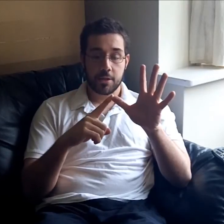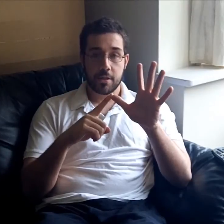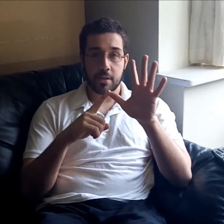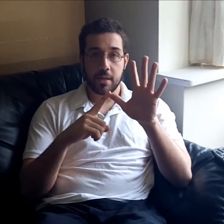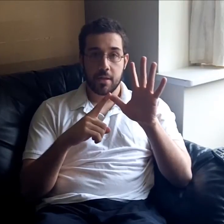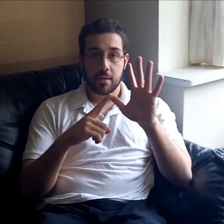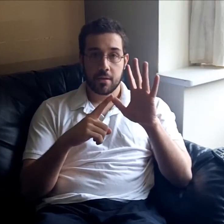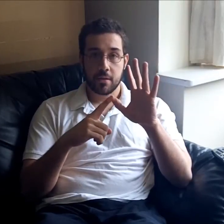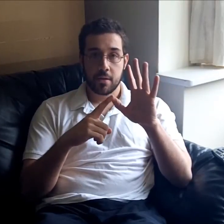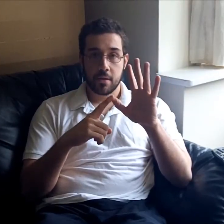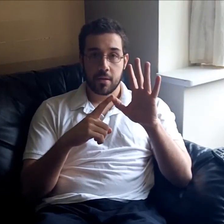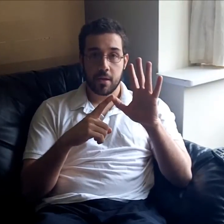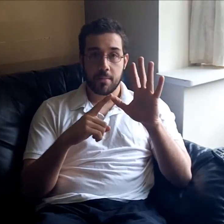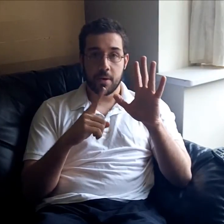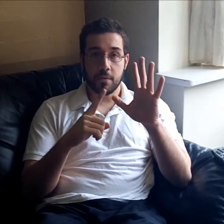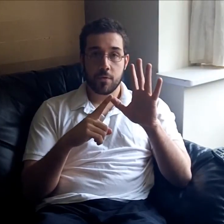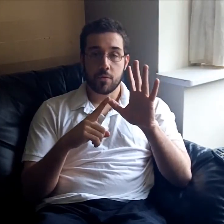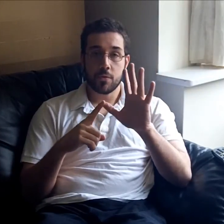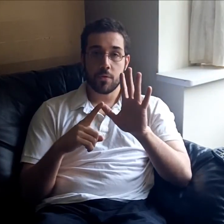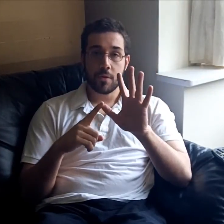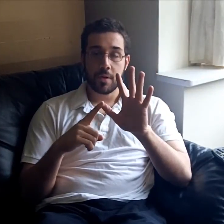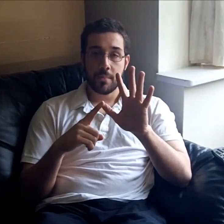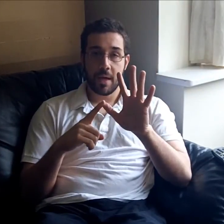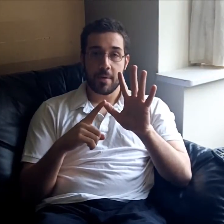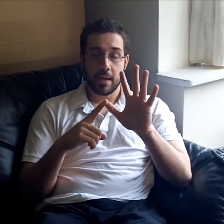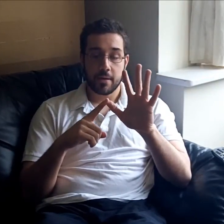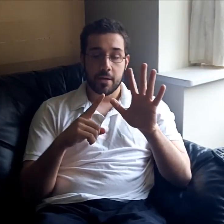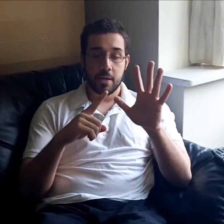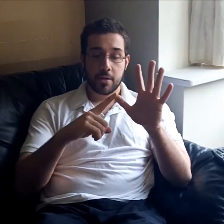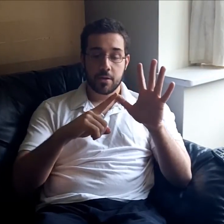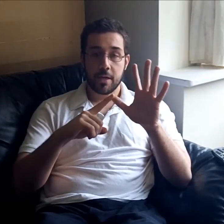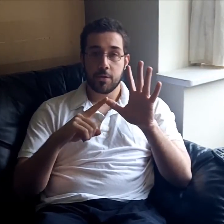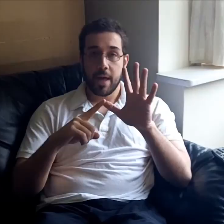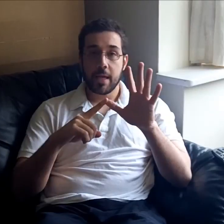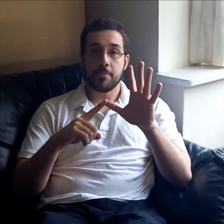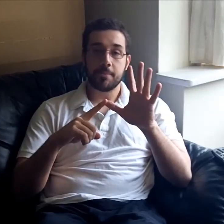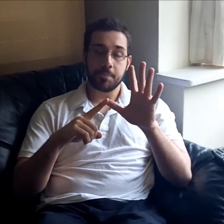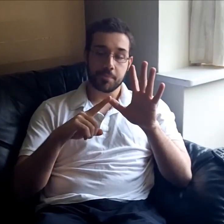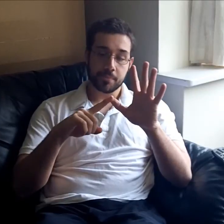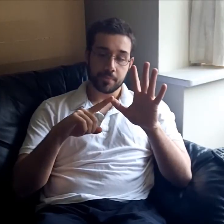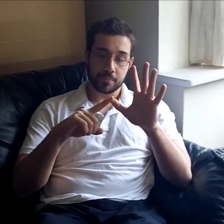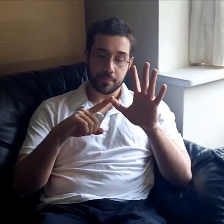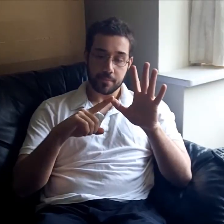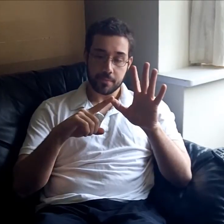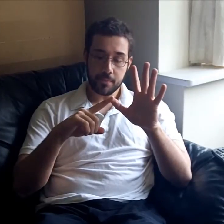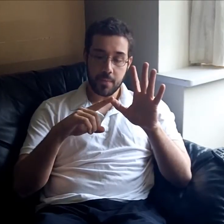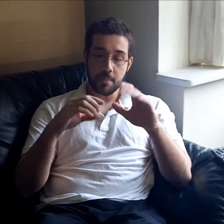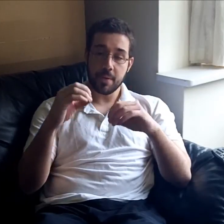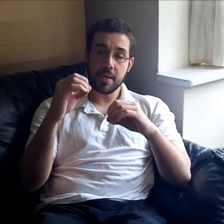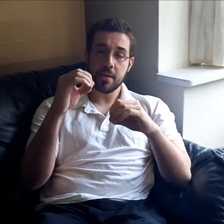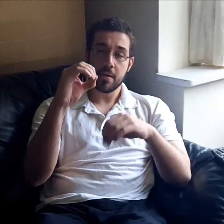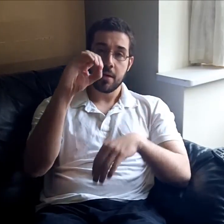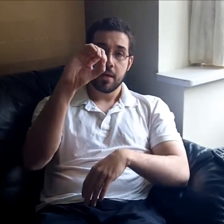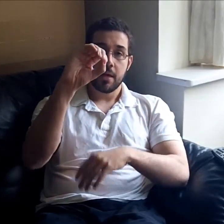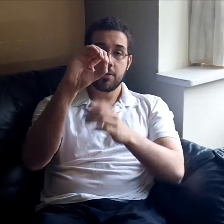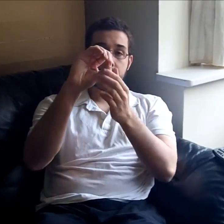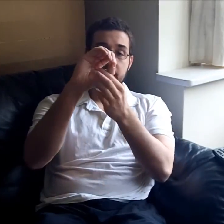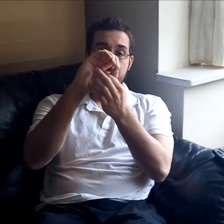touching the thumb of your paper hand. So there's your A. B is just that